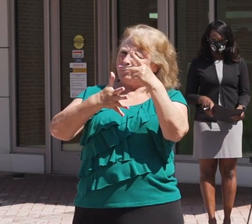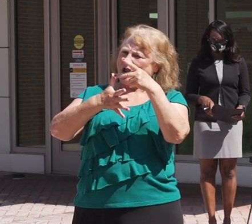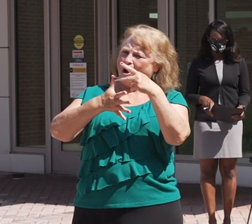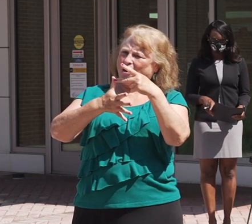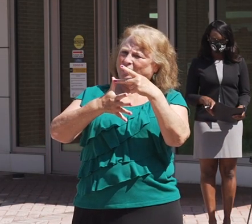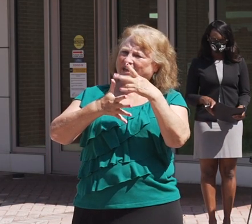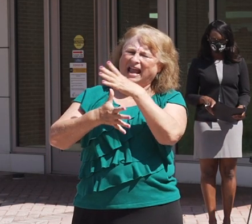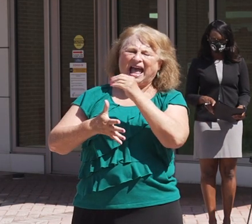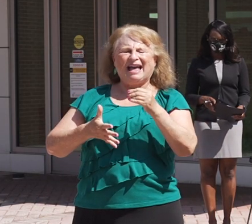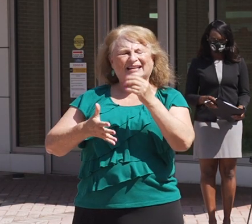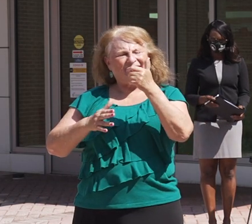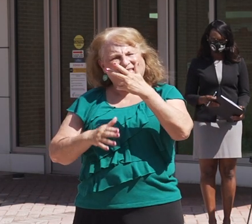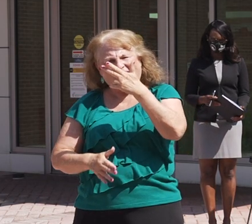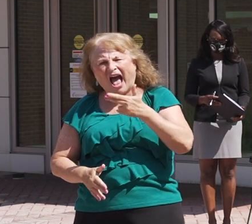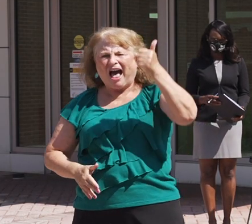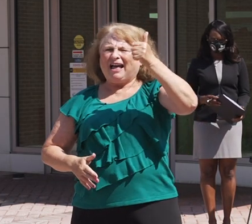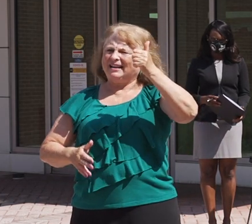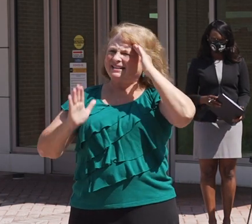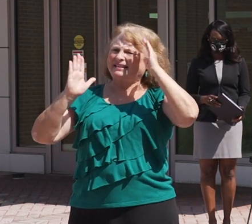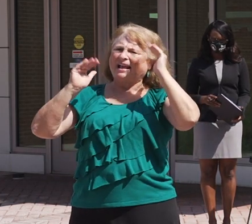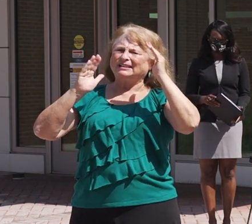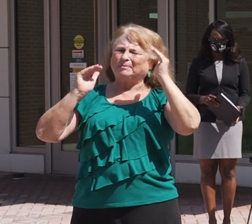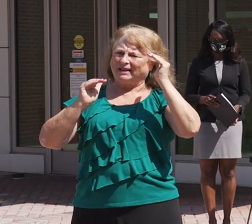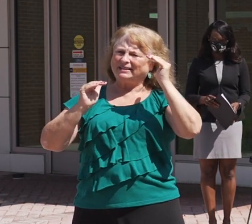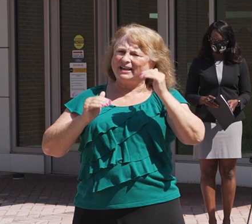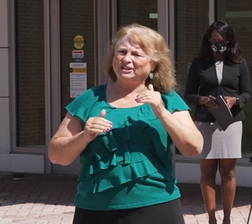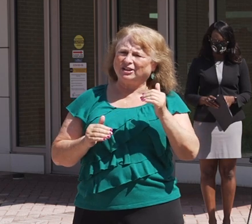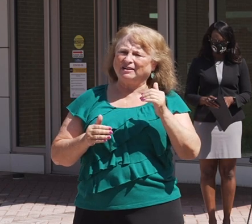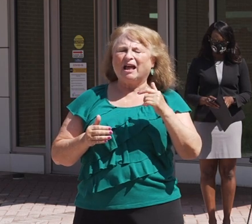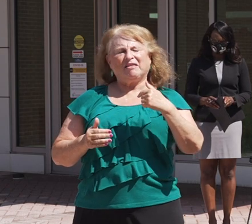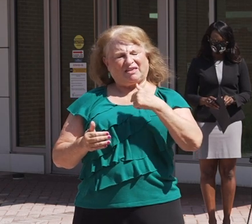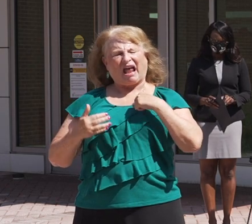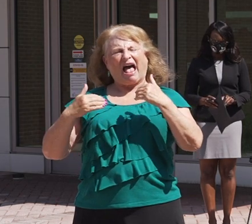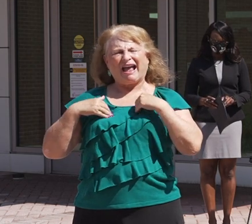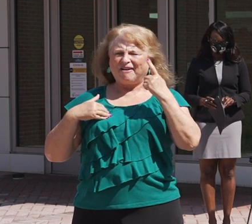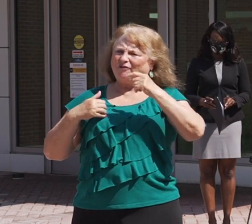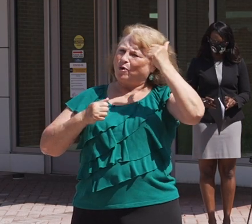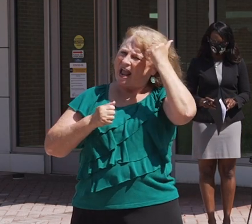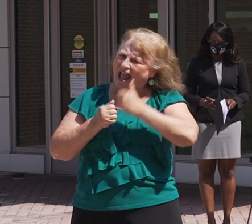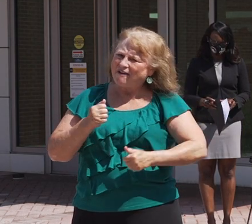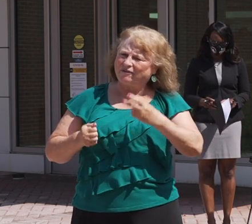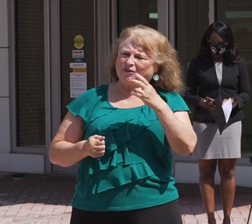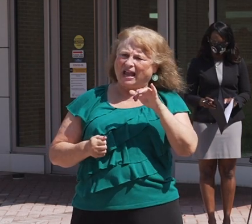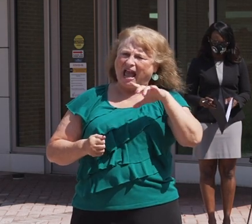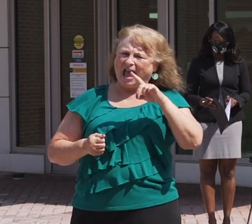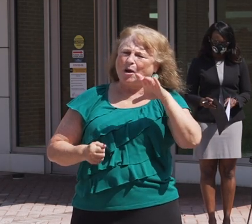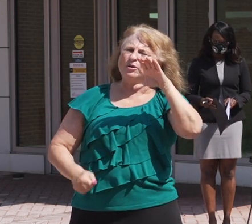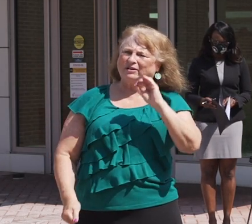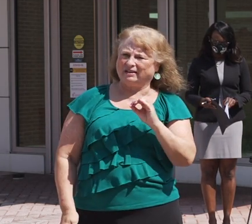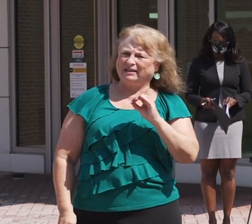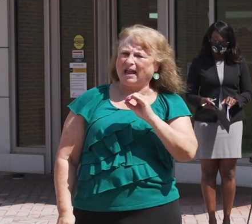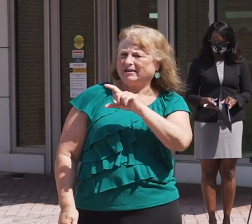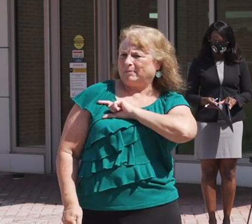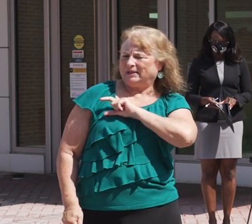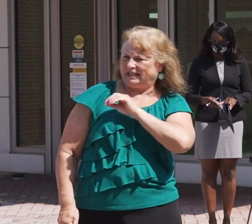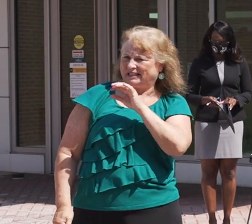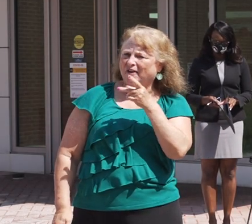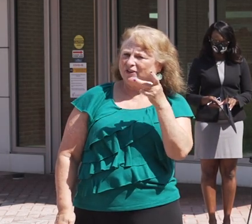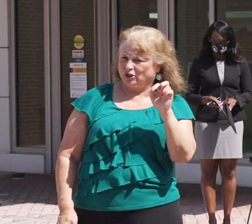priority, and it is the highest expectation that I have for every Howard County police